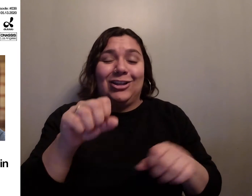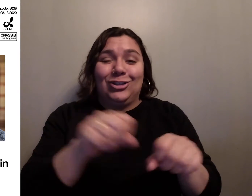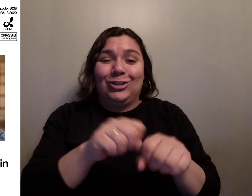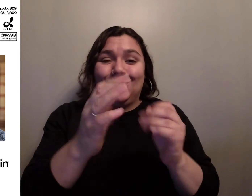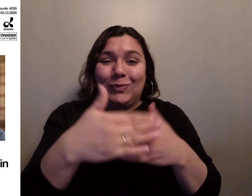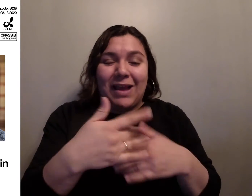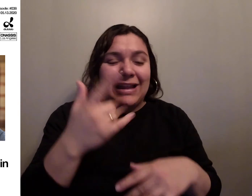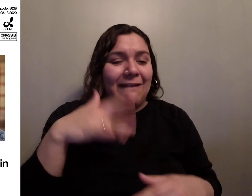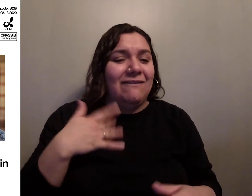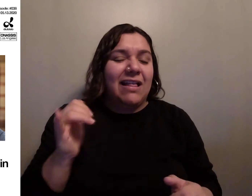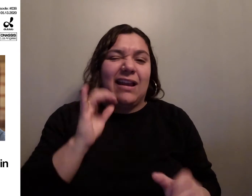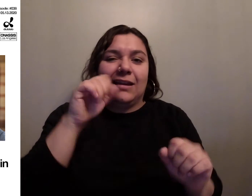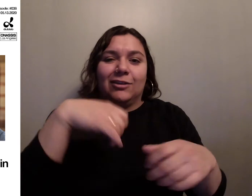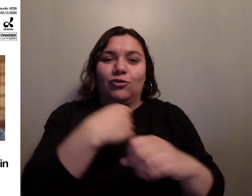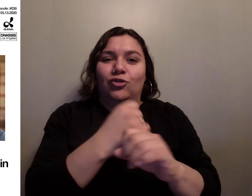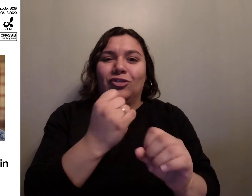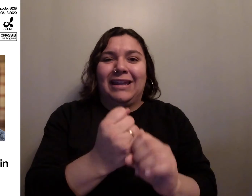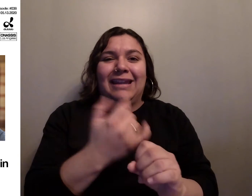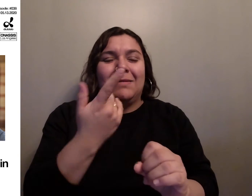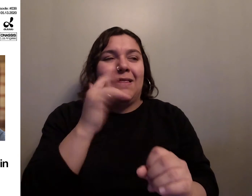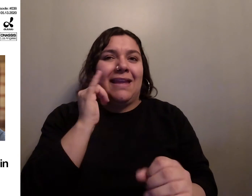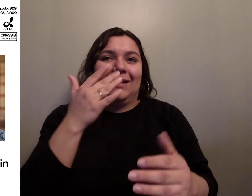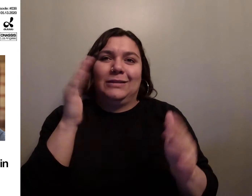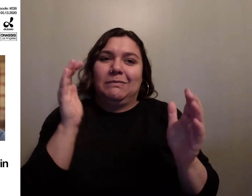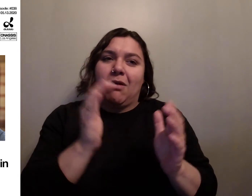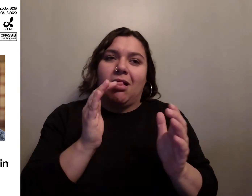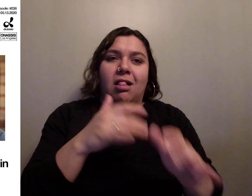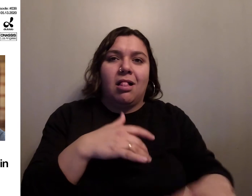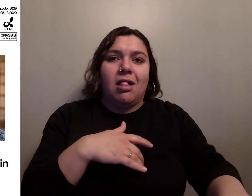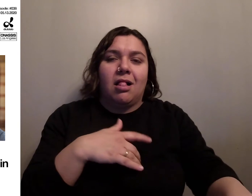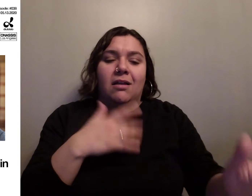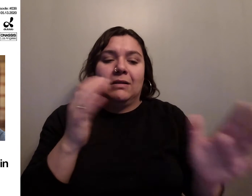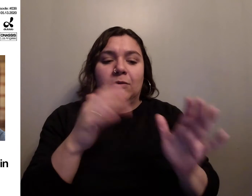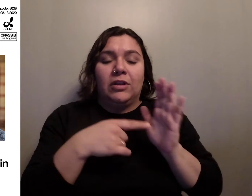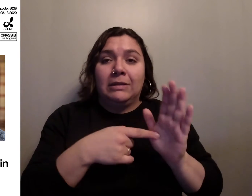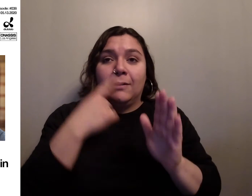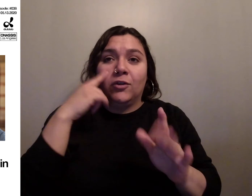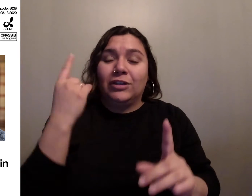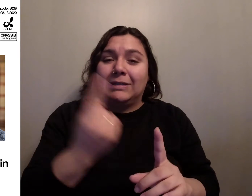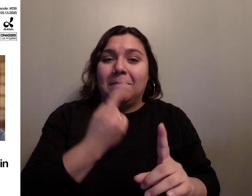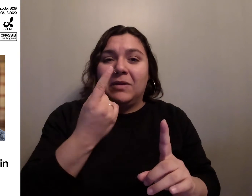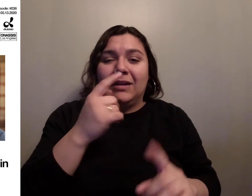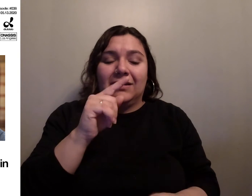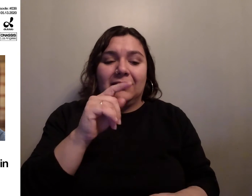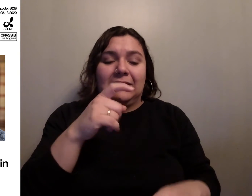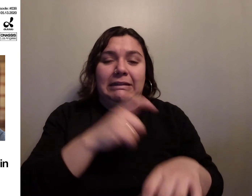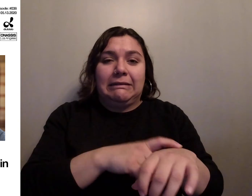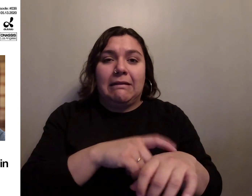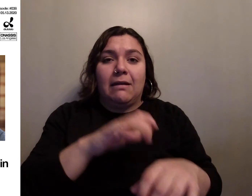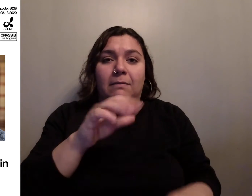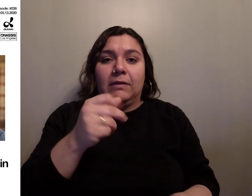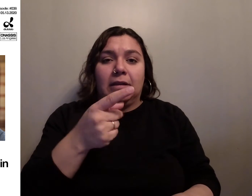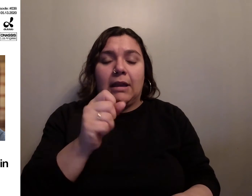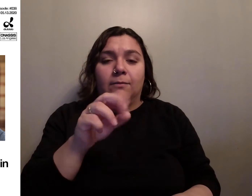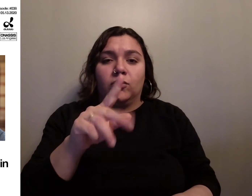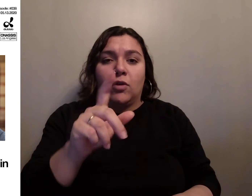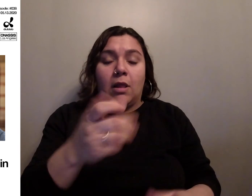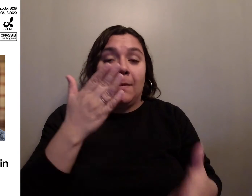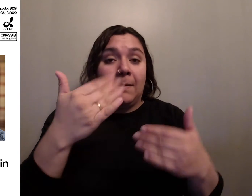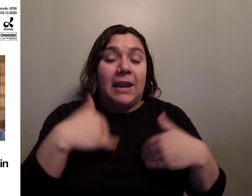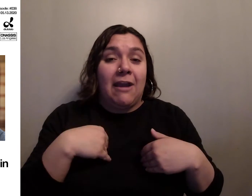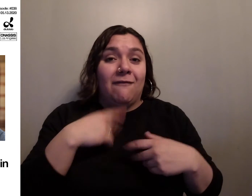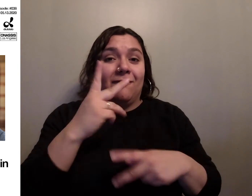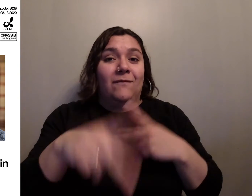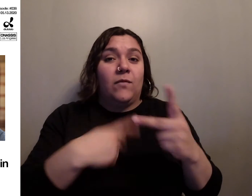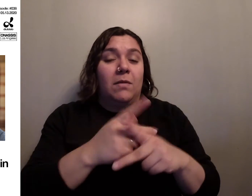It was not, and it gave me a sense that I could create something as like a small gesture of something that was a time capsule